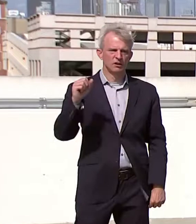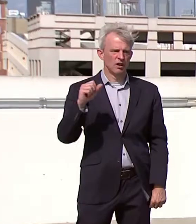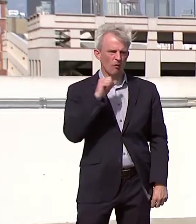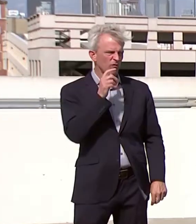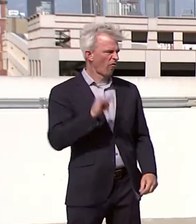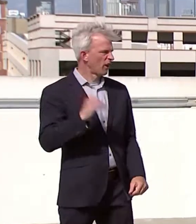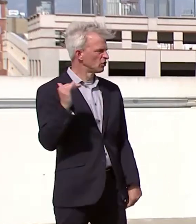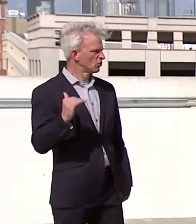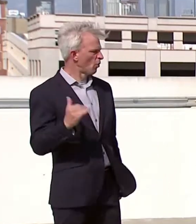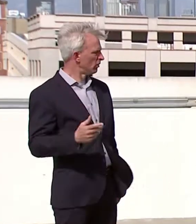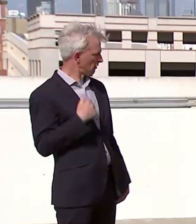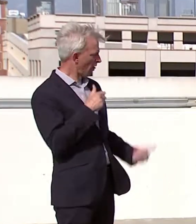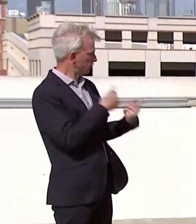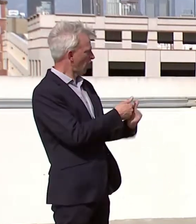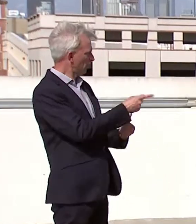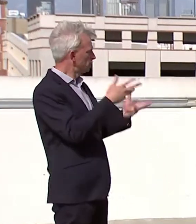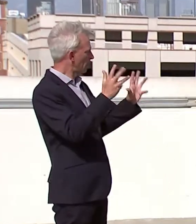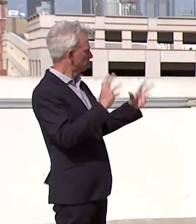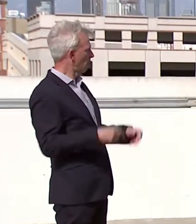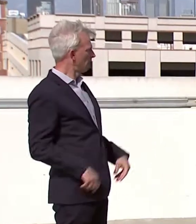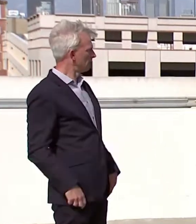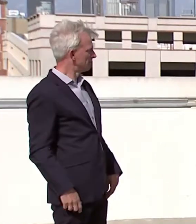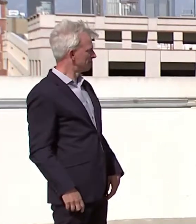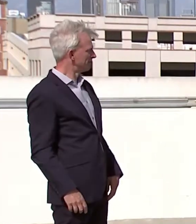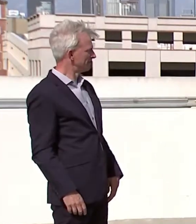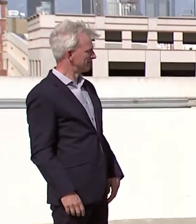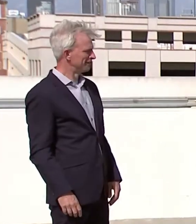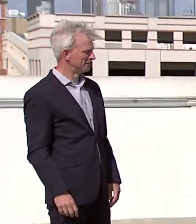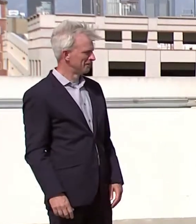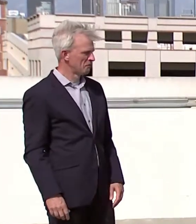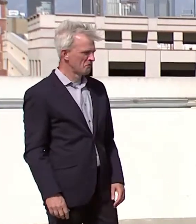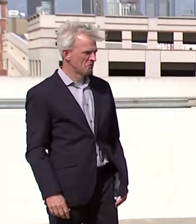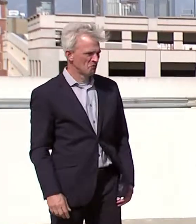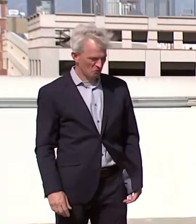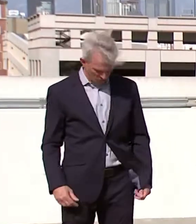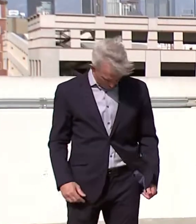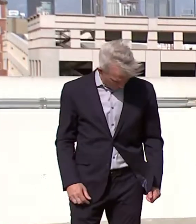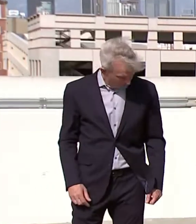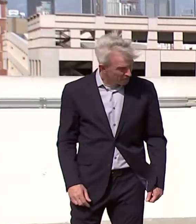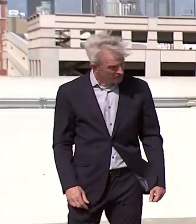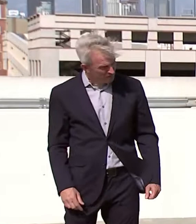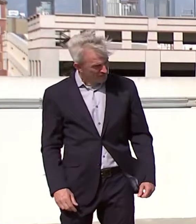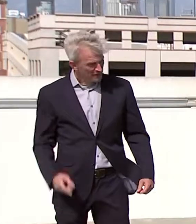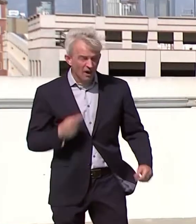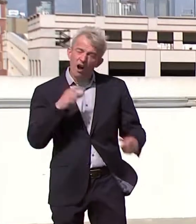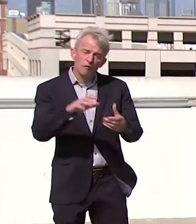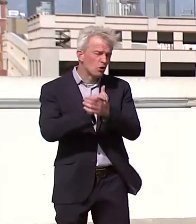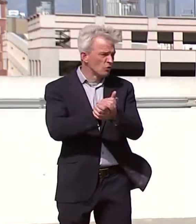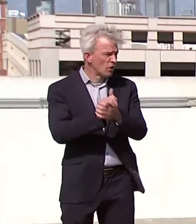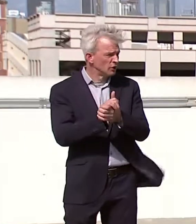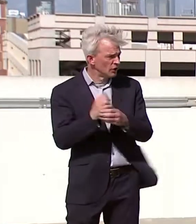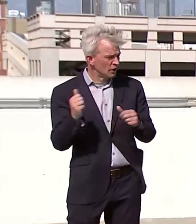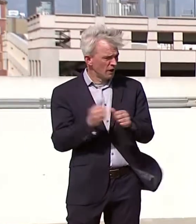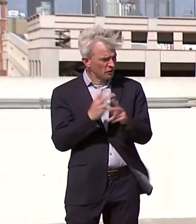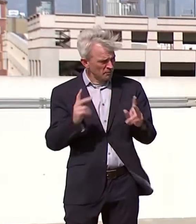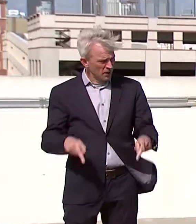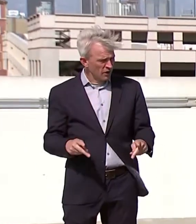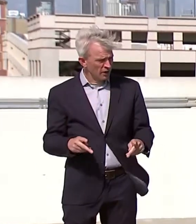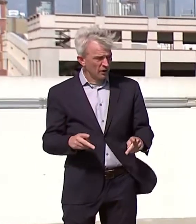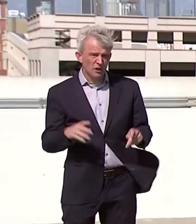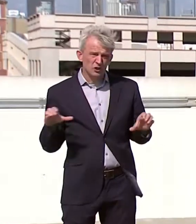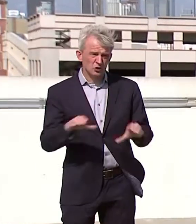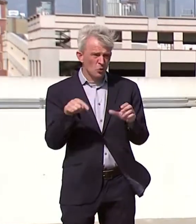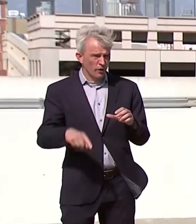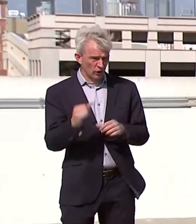I challenge you to the hoop. Remember that. You know, I have to congratulate everyone that's doing this